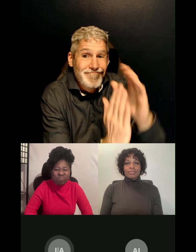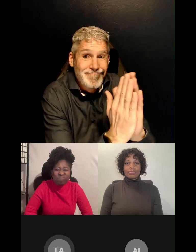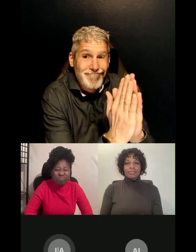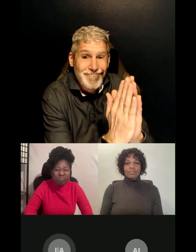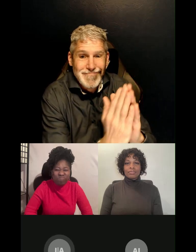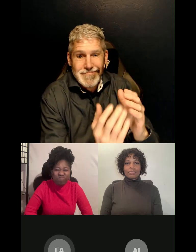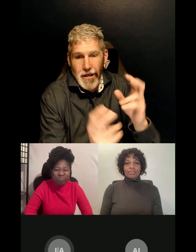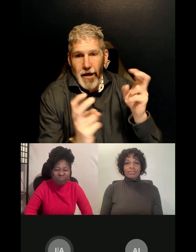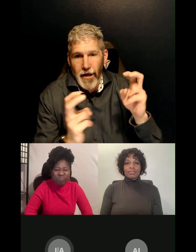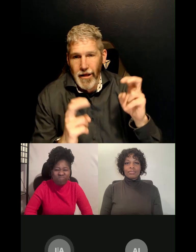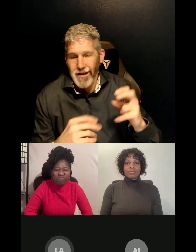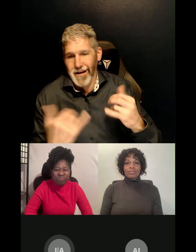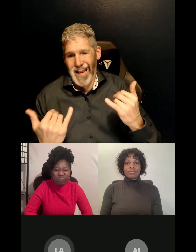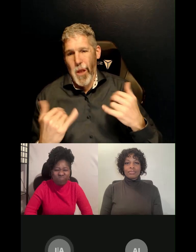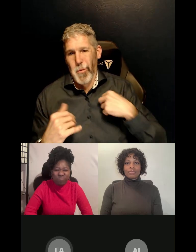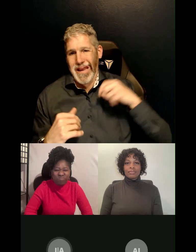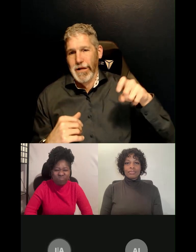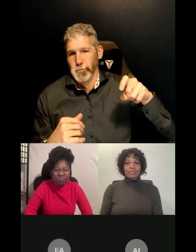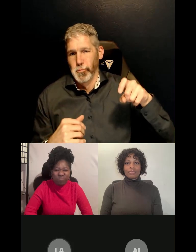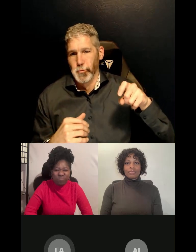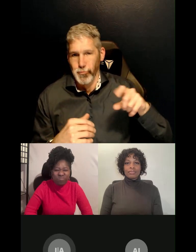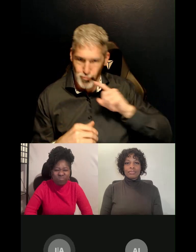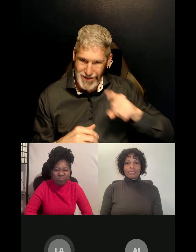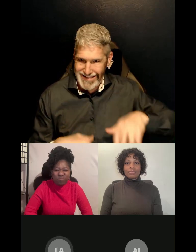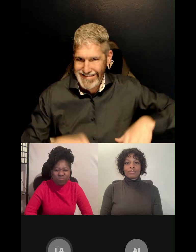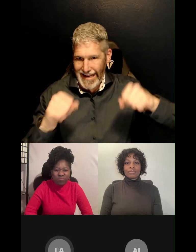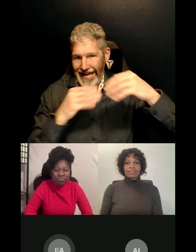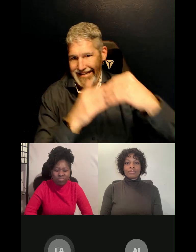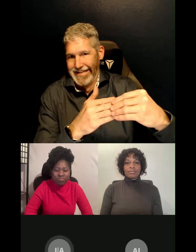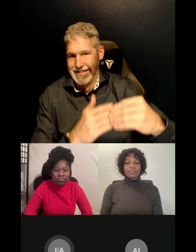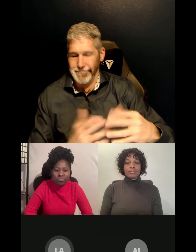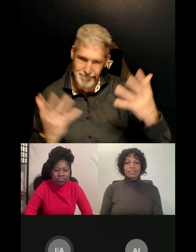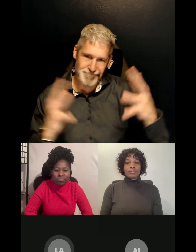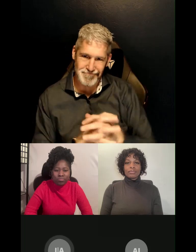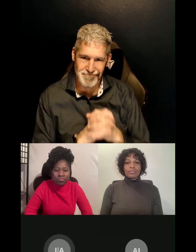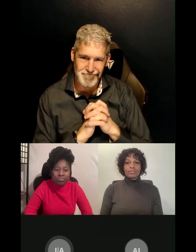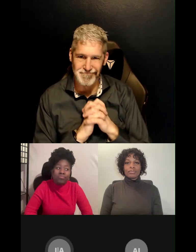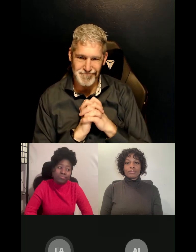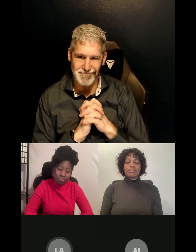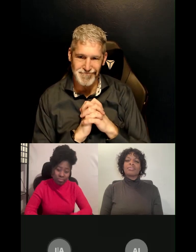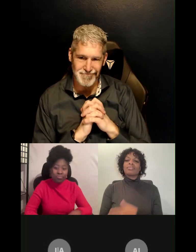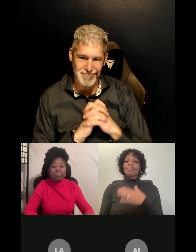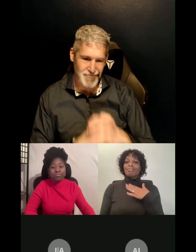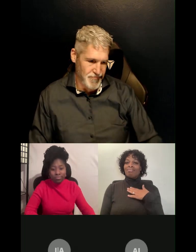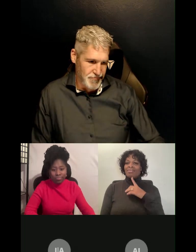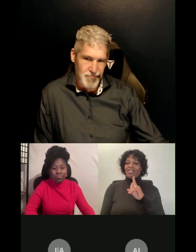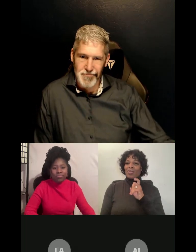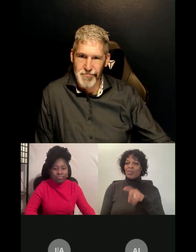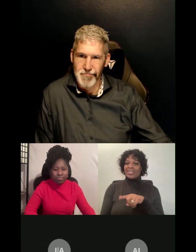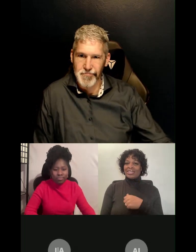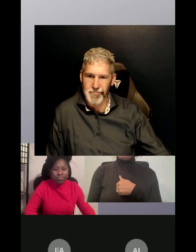long, begging, asking, please, please. And now we need to take the lead.